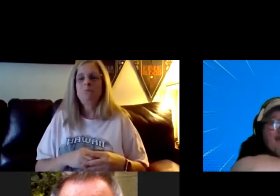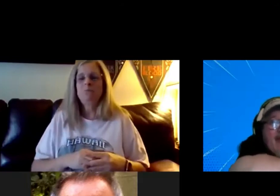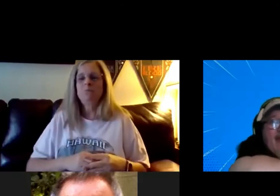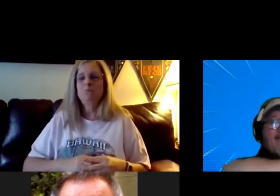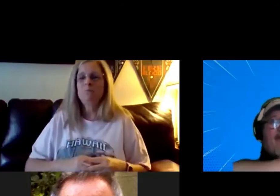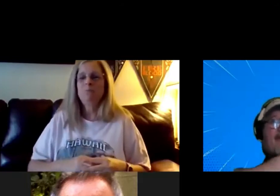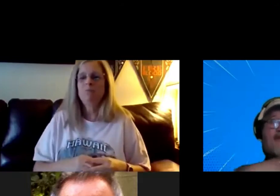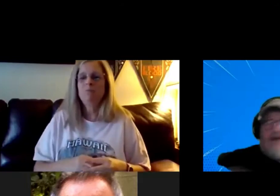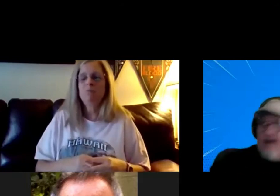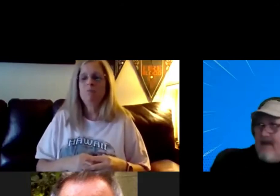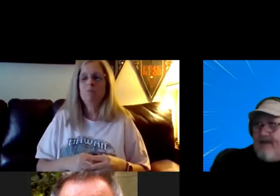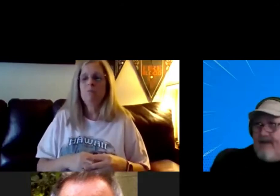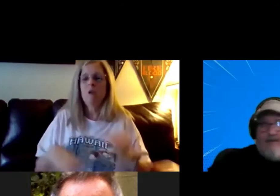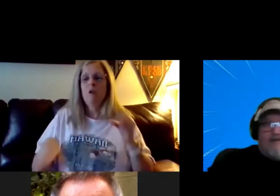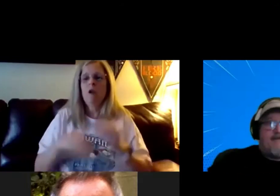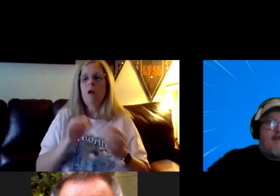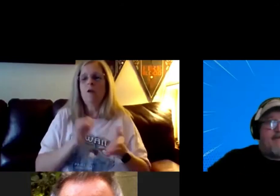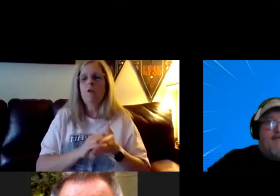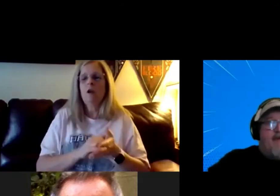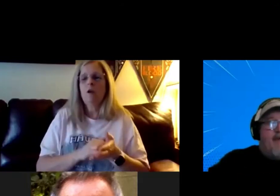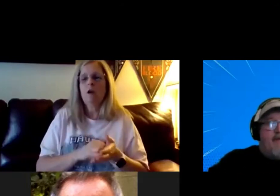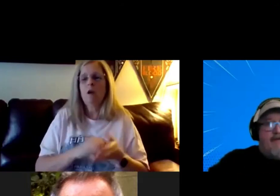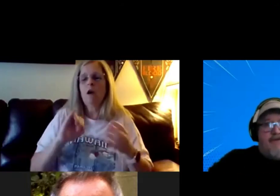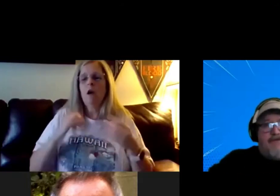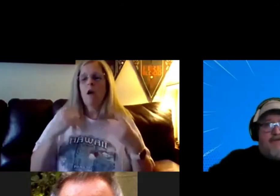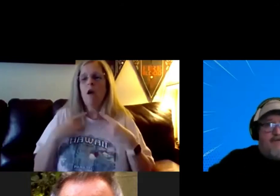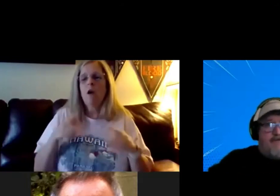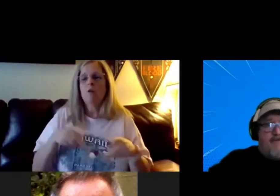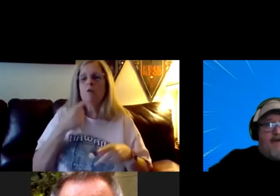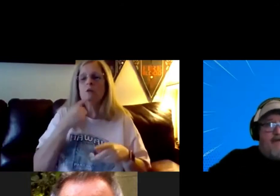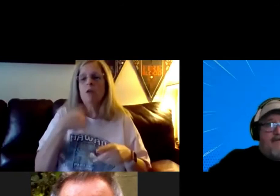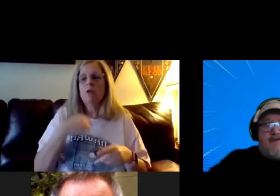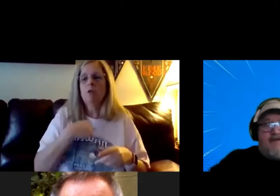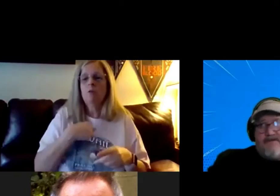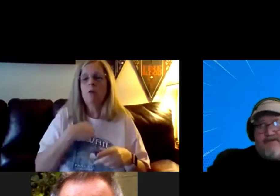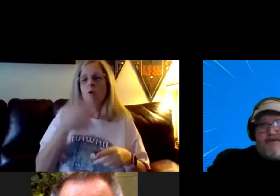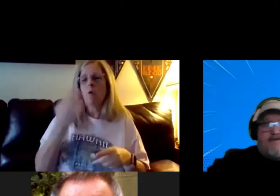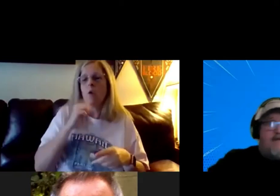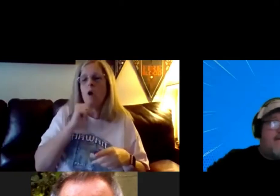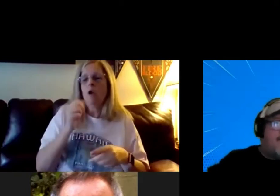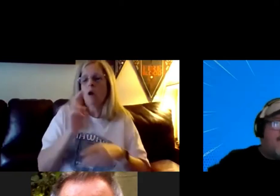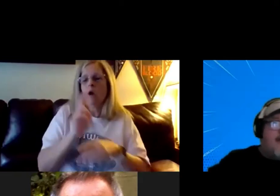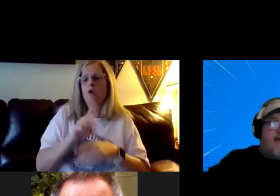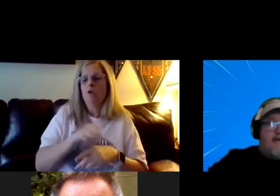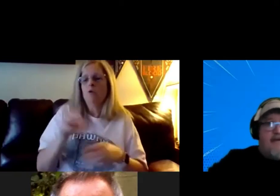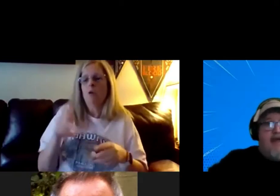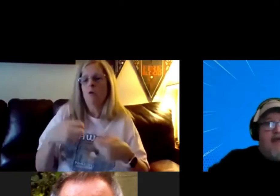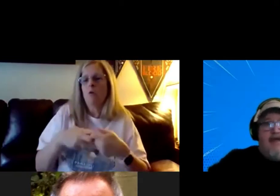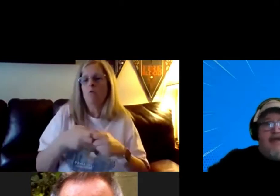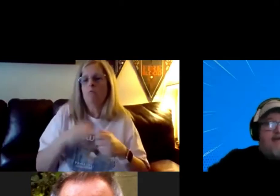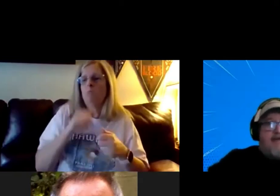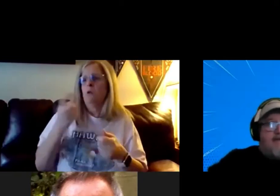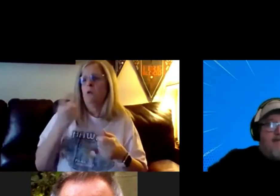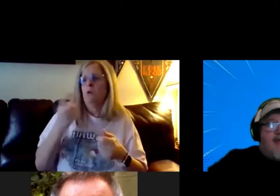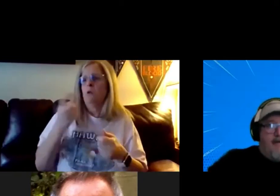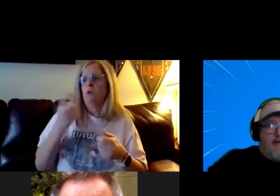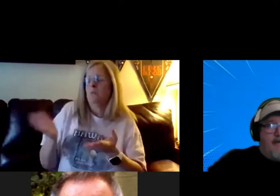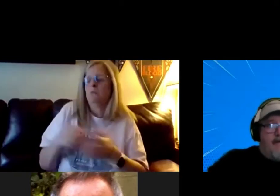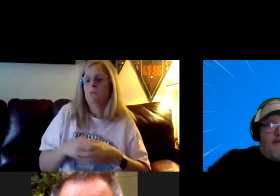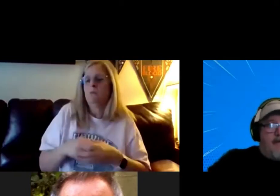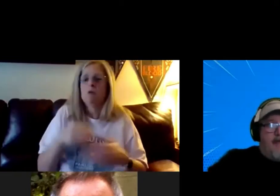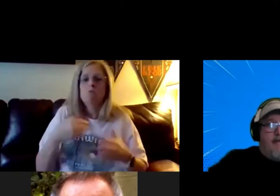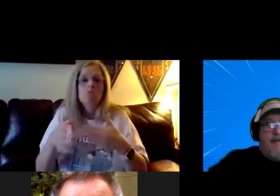Yeah, to add to that, you know, I've had people say to me, well, I don't use those products. I don't use this. I don't use that. It doesn't